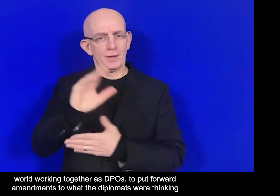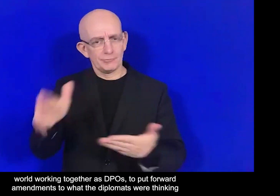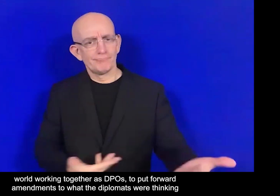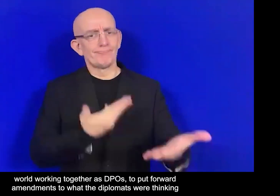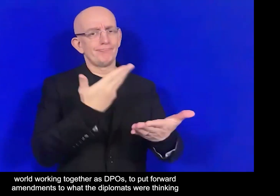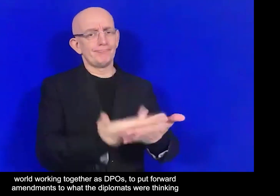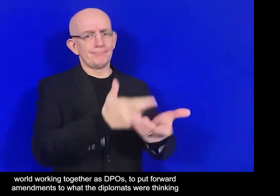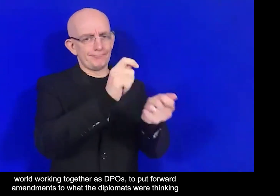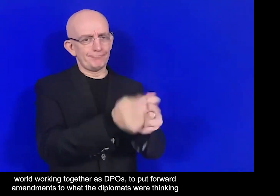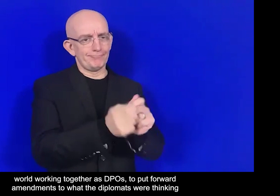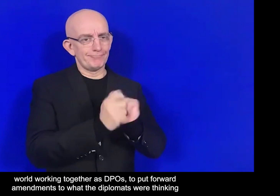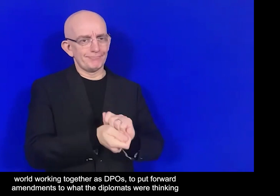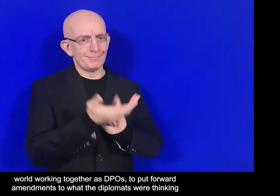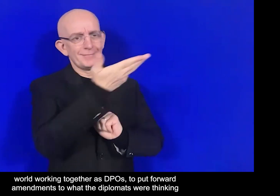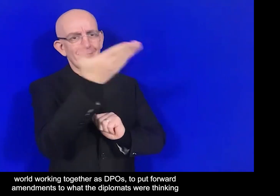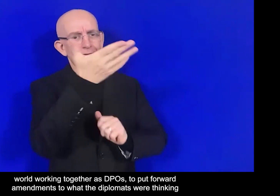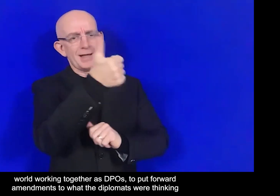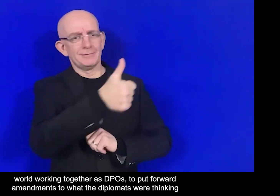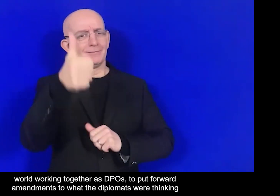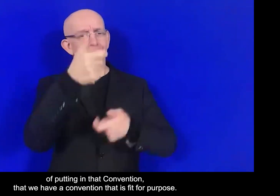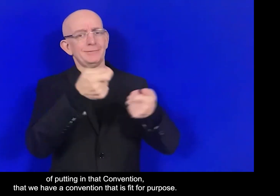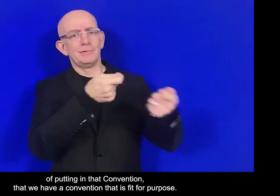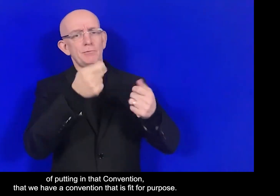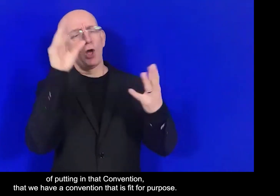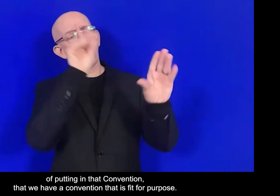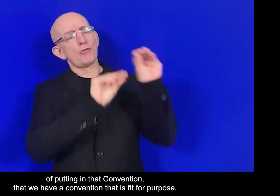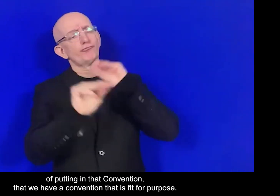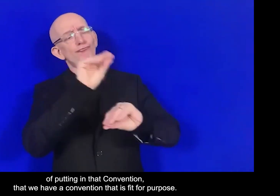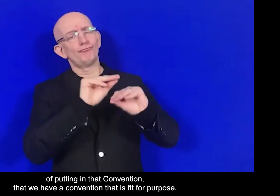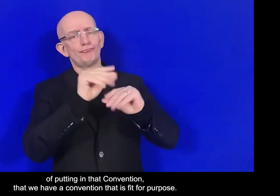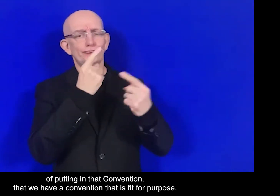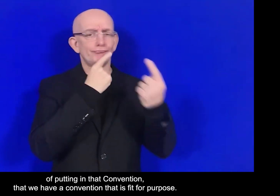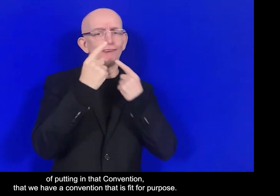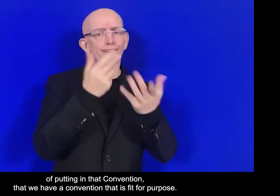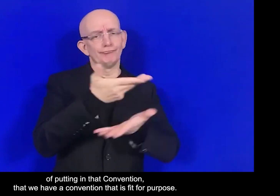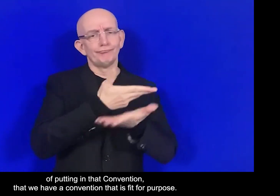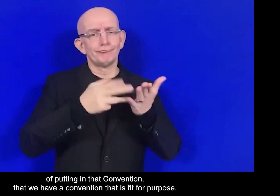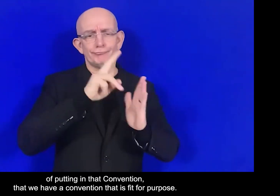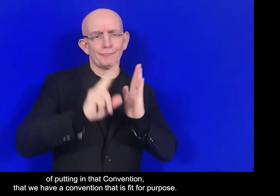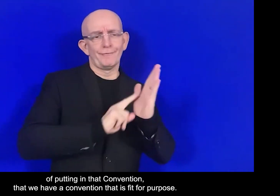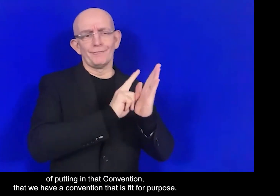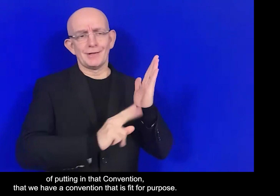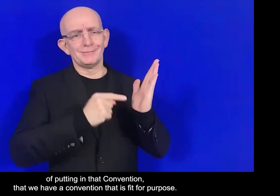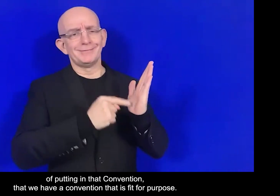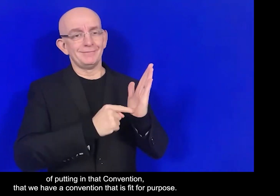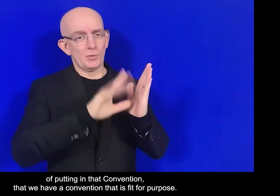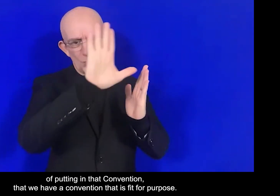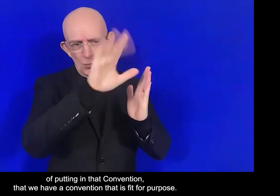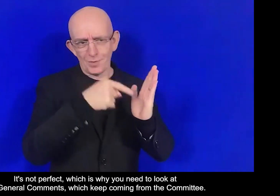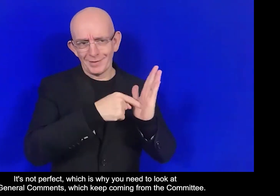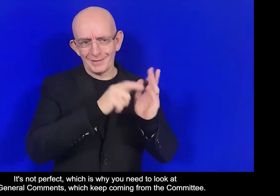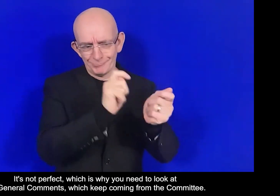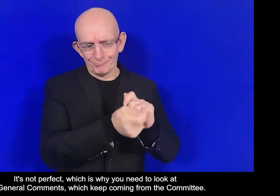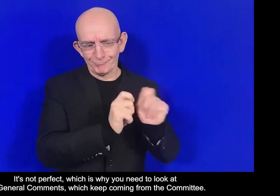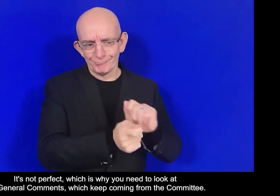forward amendments to what the diplomats were thinking of putting in that convention, that we have a convention that is fit for purpose.